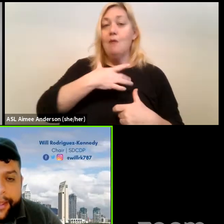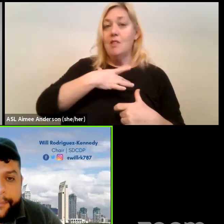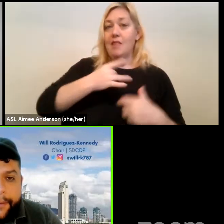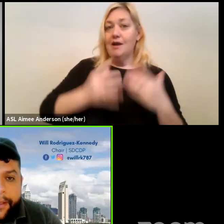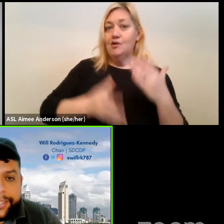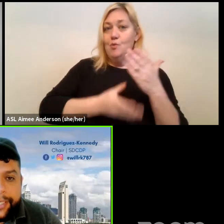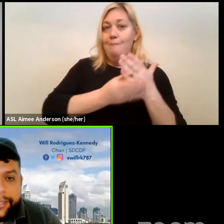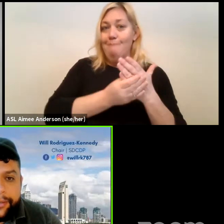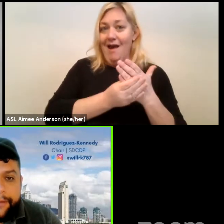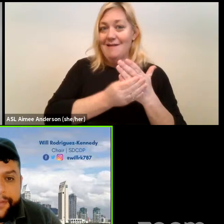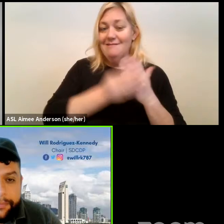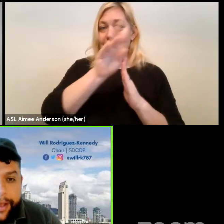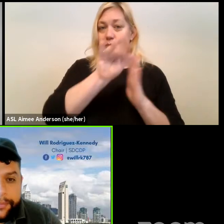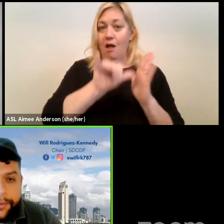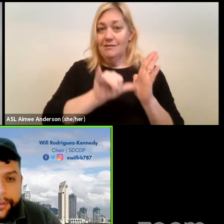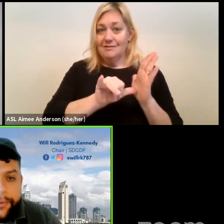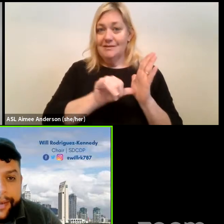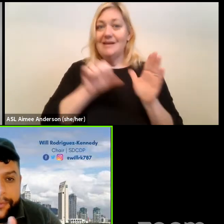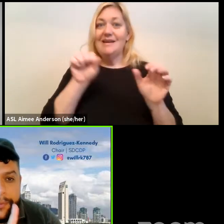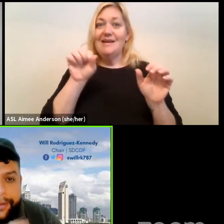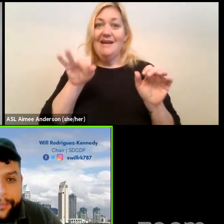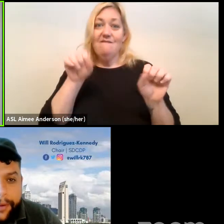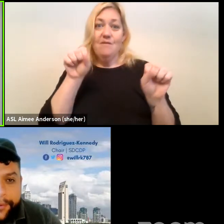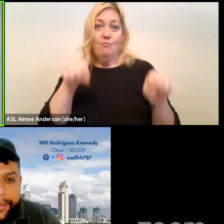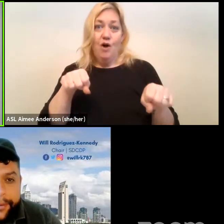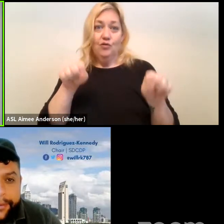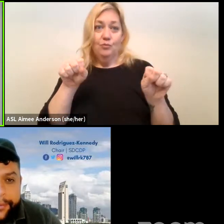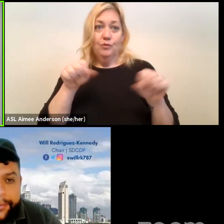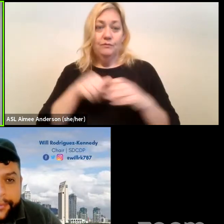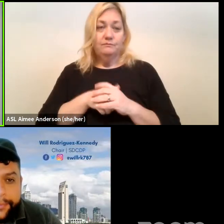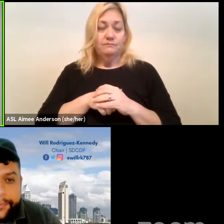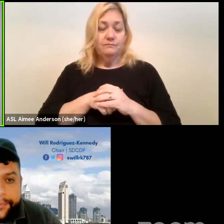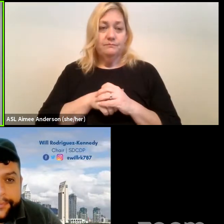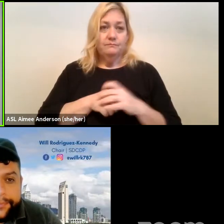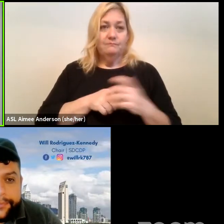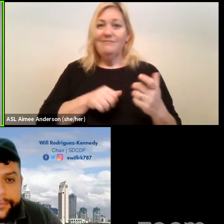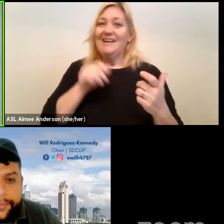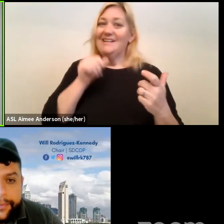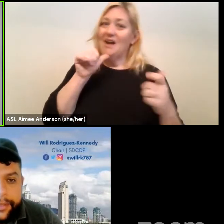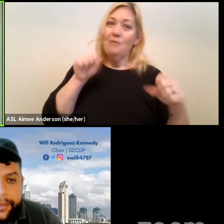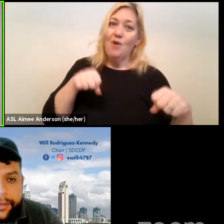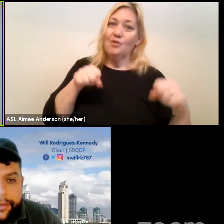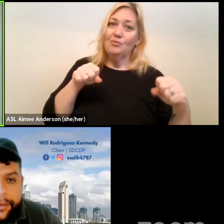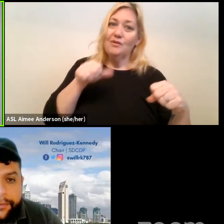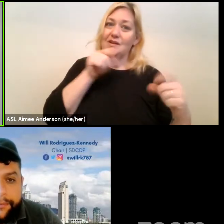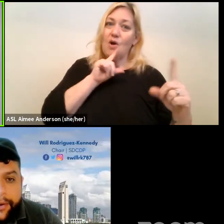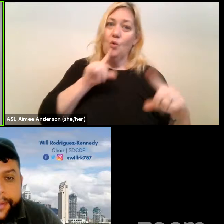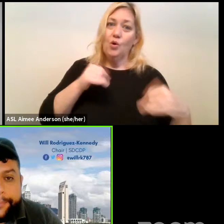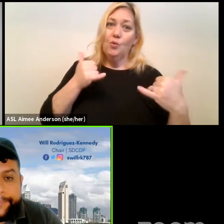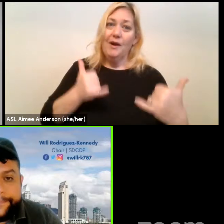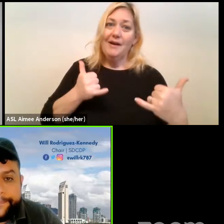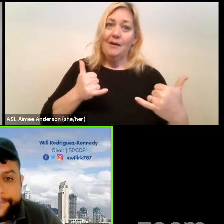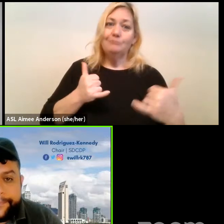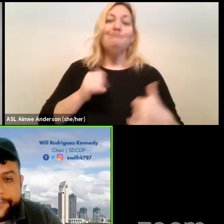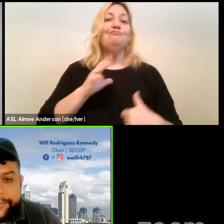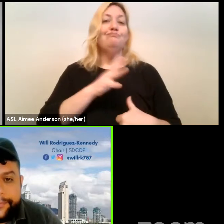the policy if it's possible when appropriate. It is not. That's not an order at this time. Very